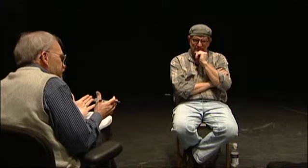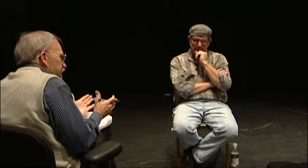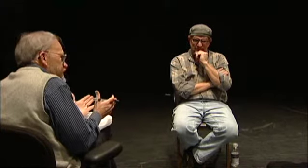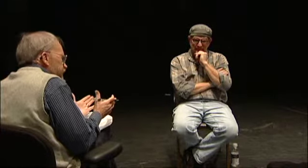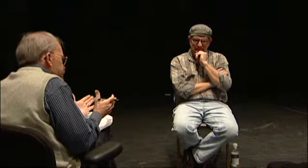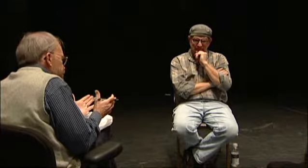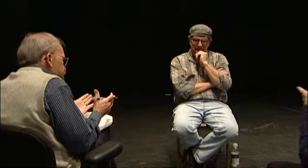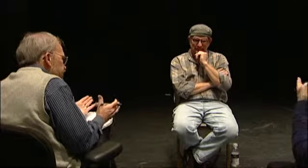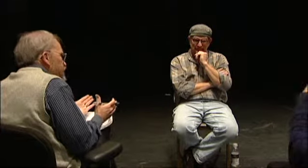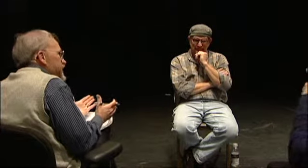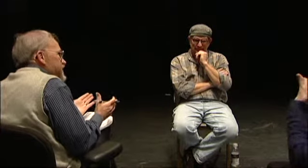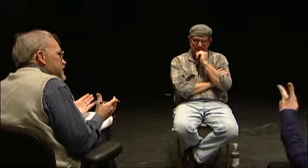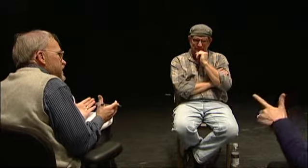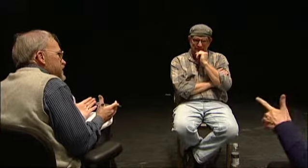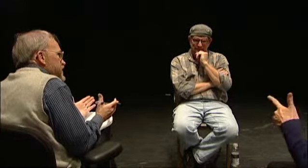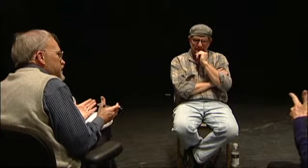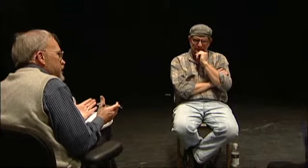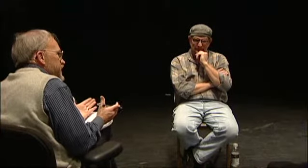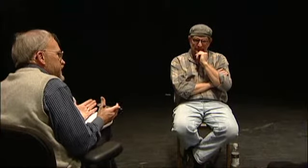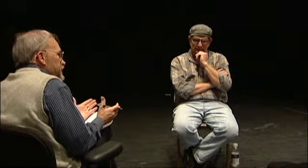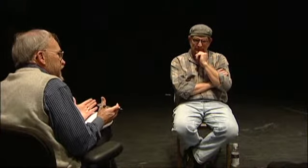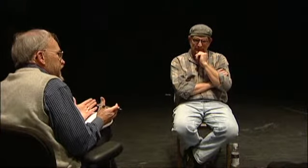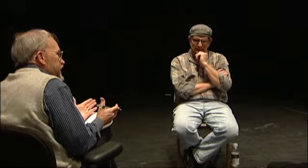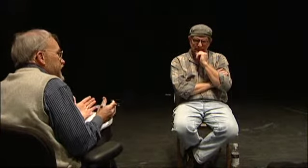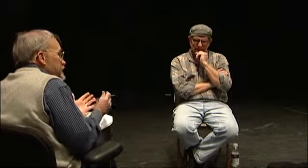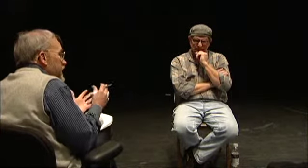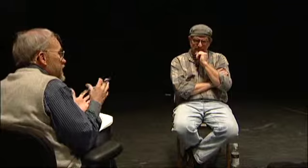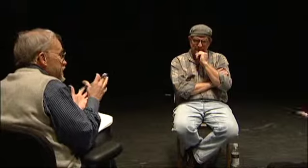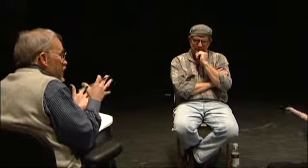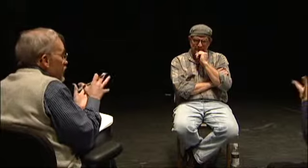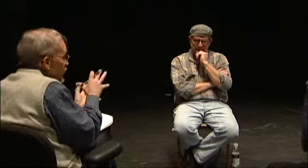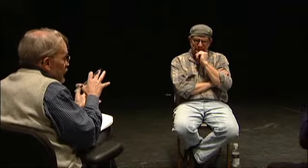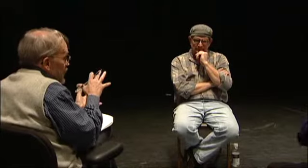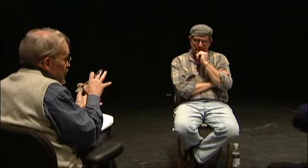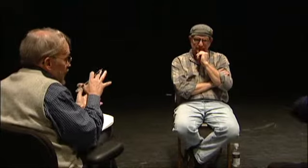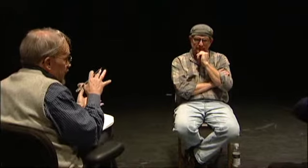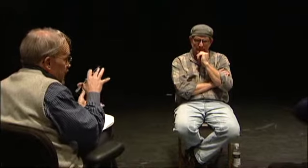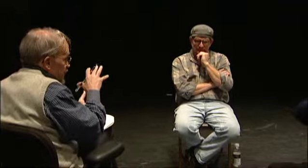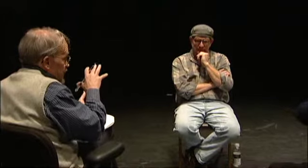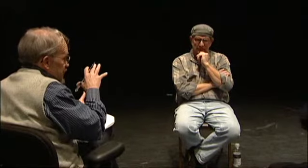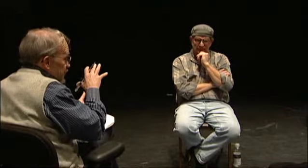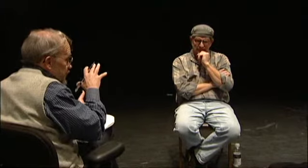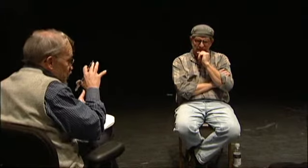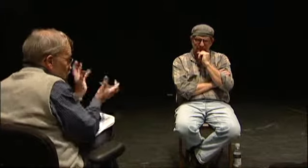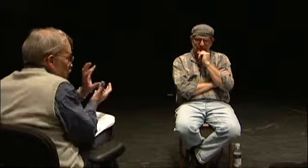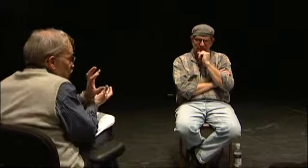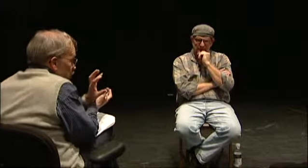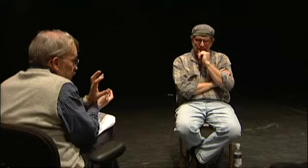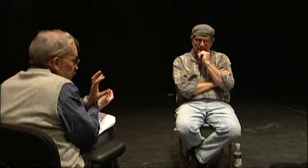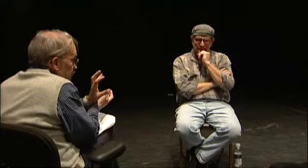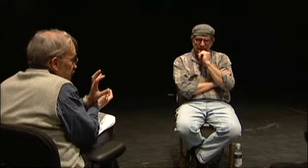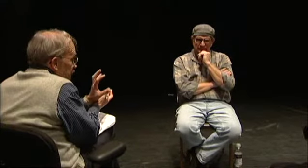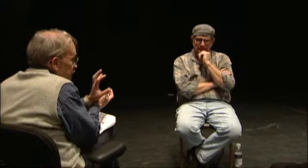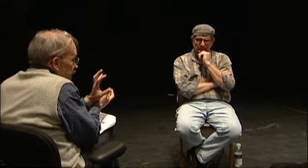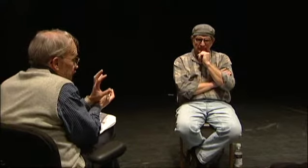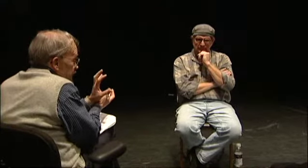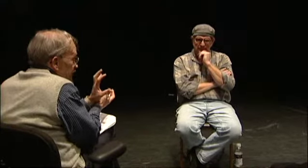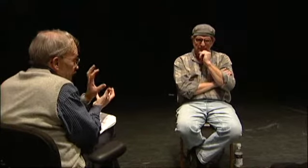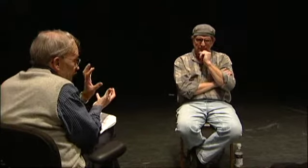an incredibly tumultuous moment in the play? Maybe the moment when Shylock just turns and says, I